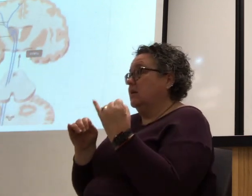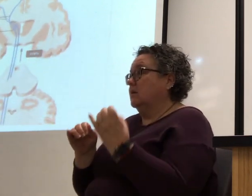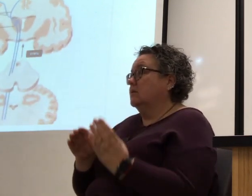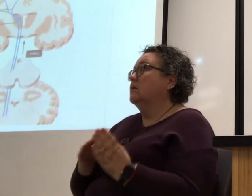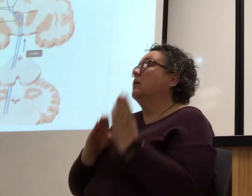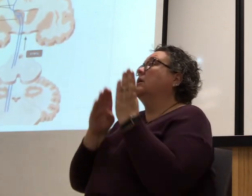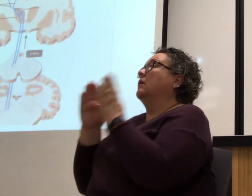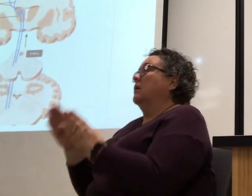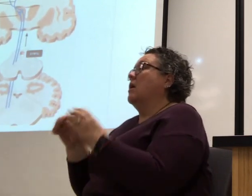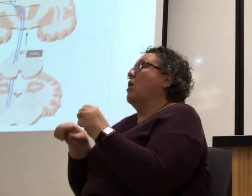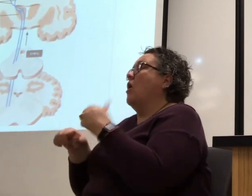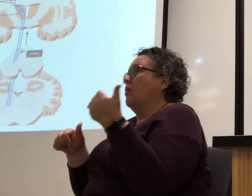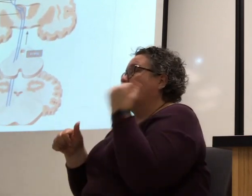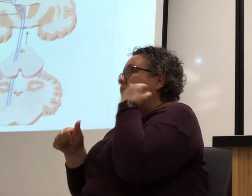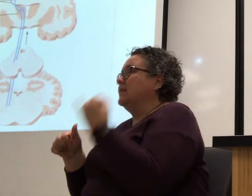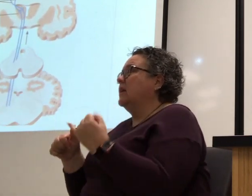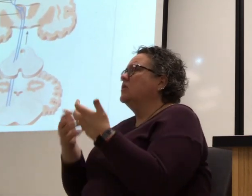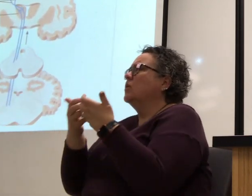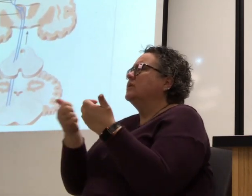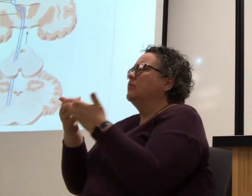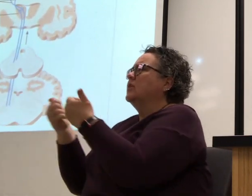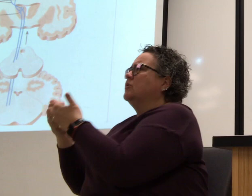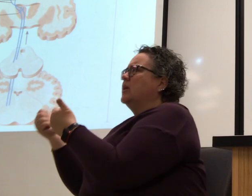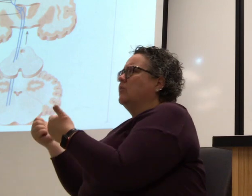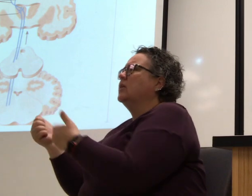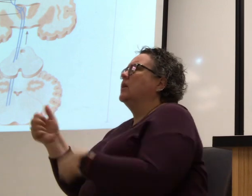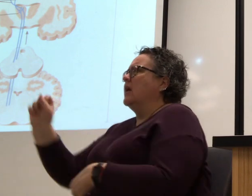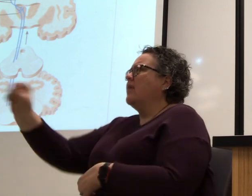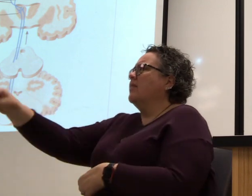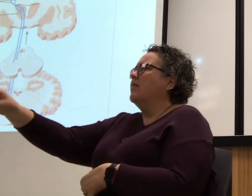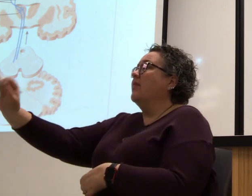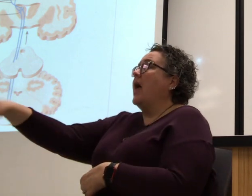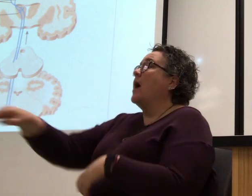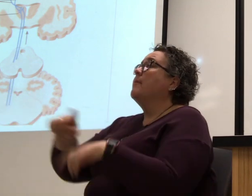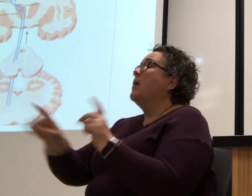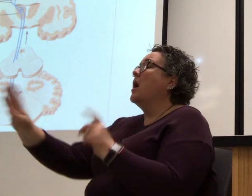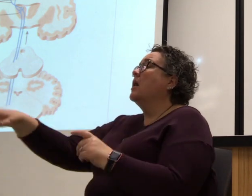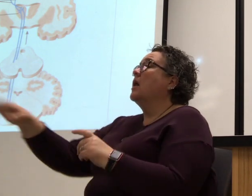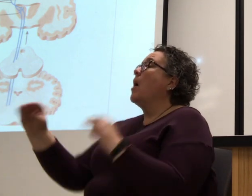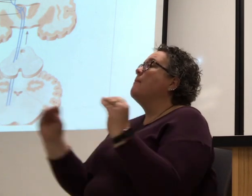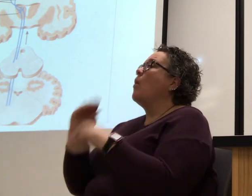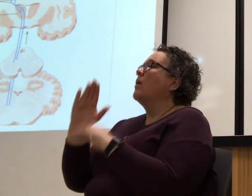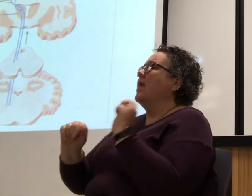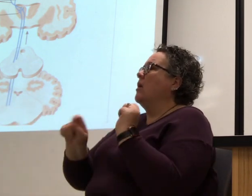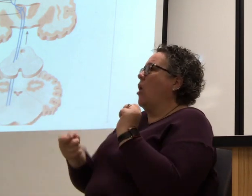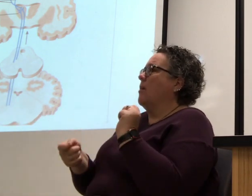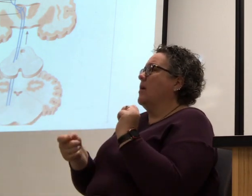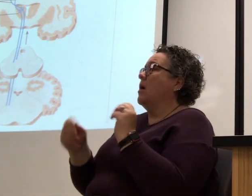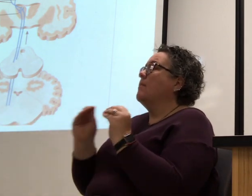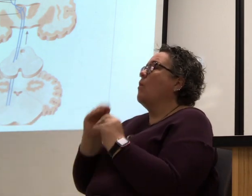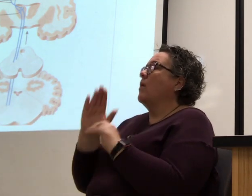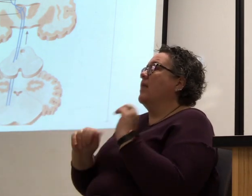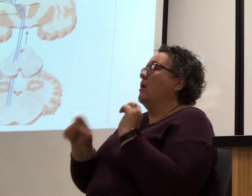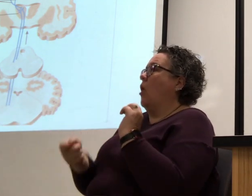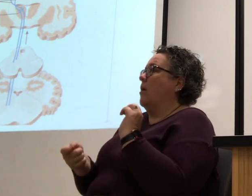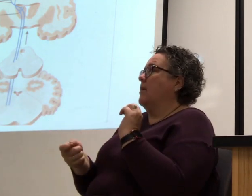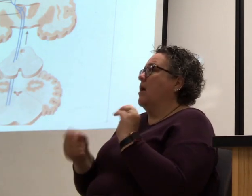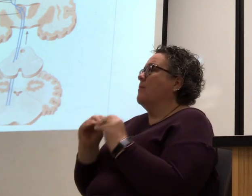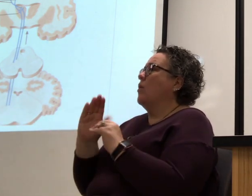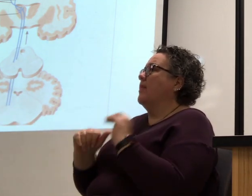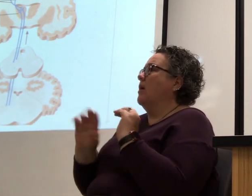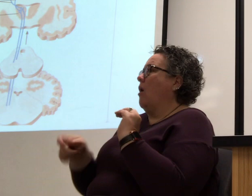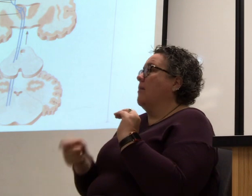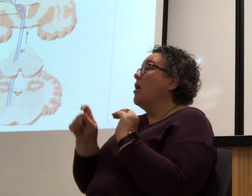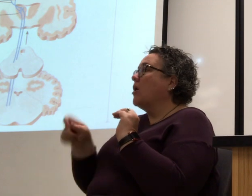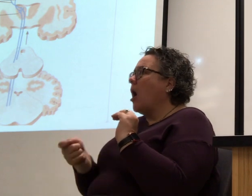are the 3. Just worry about those 3. Now I passed out little red half sheets over there, and I have a bunch